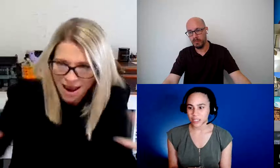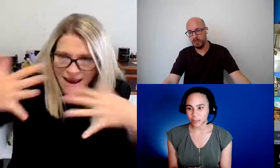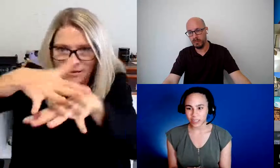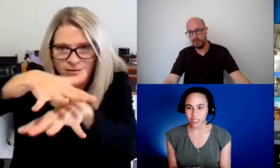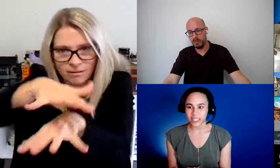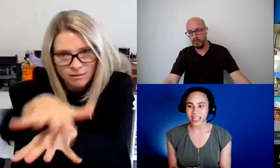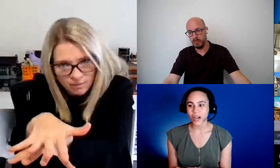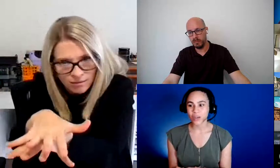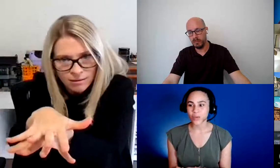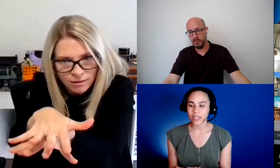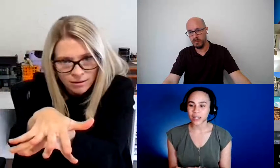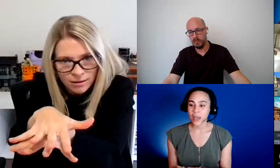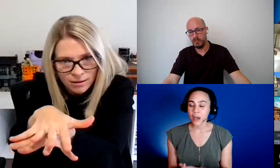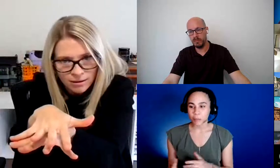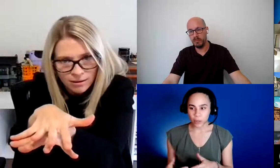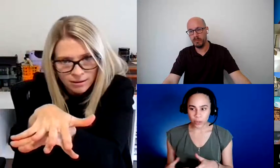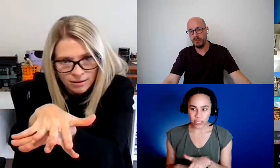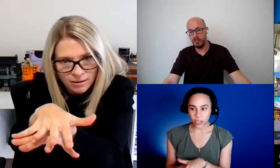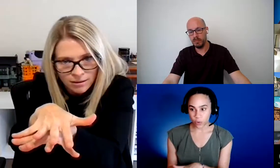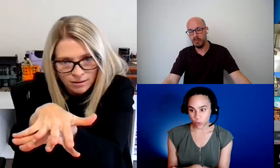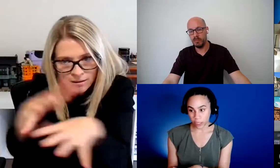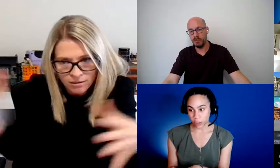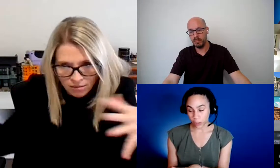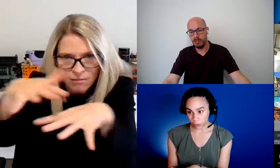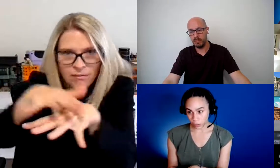disabilities, and how you can merge and include